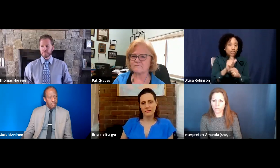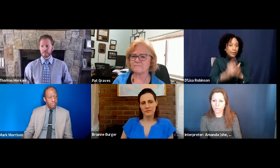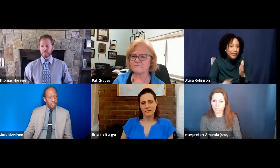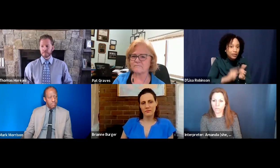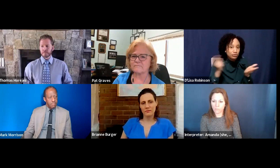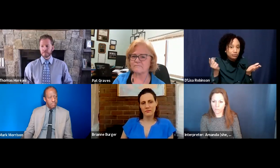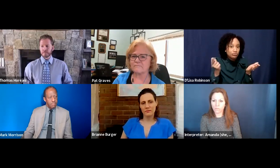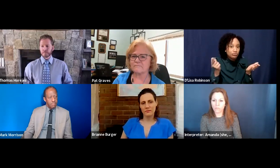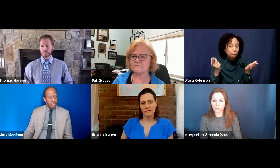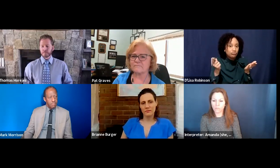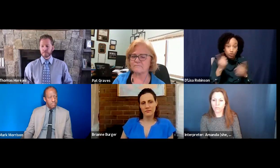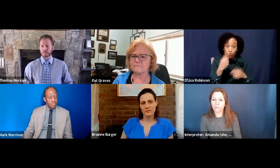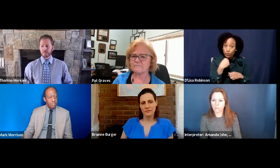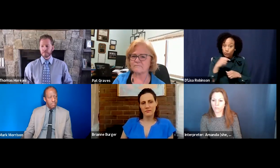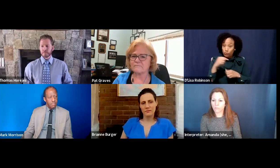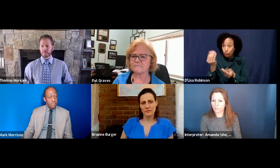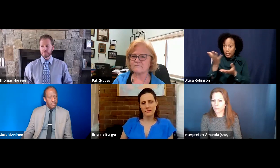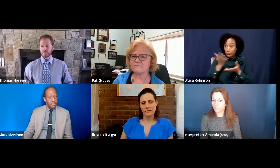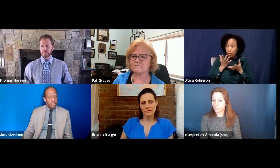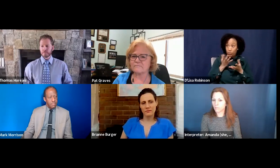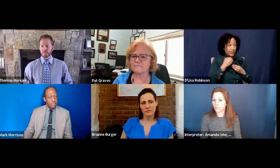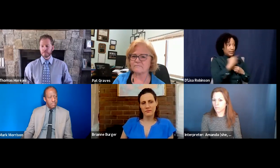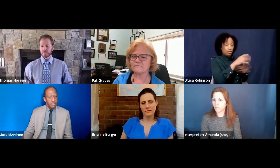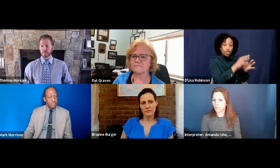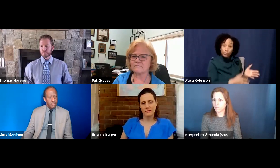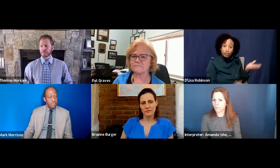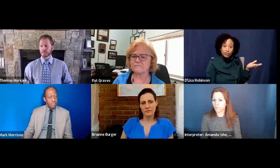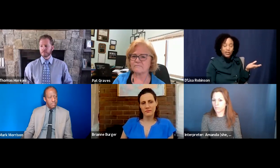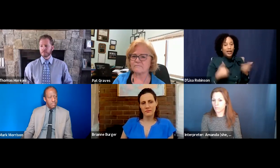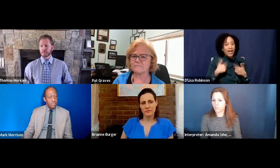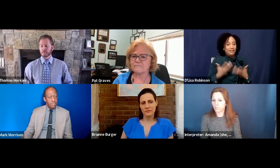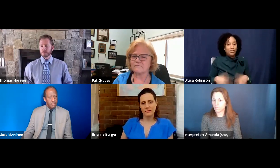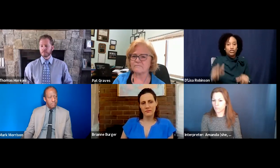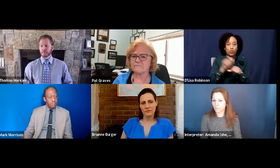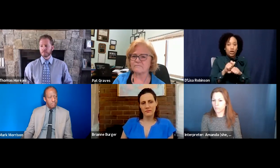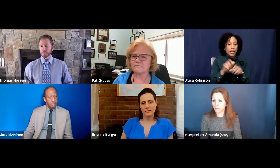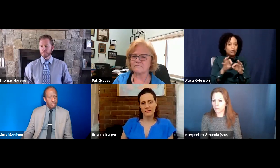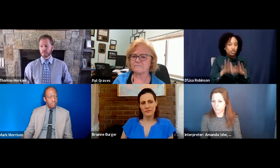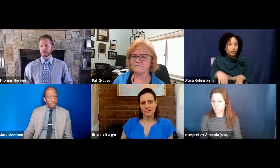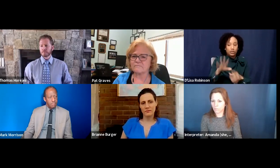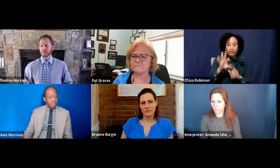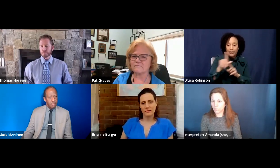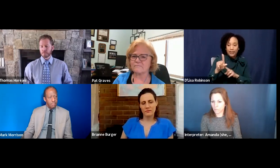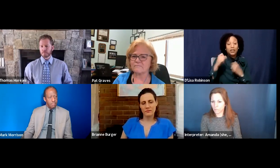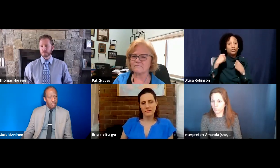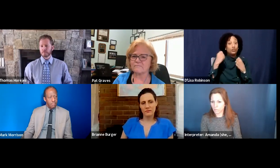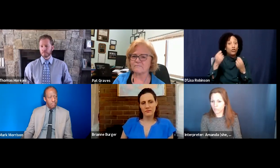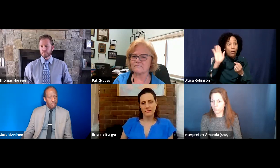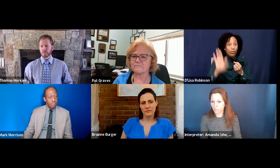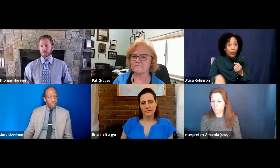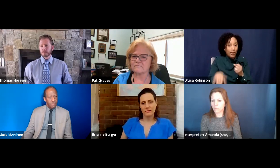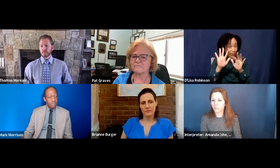event, that's great. But what if the job is canceled? Have I been told that so I can tell the interpreters